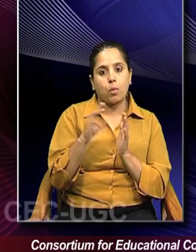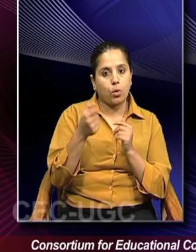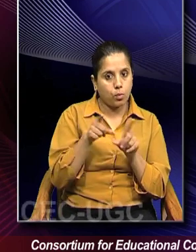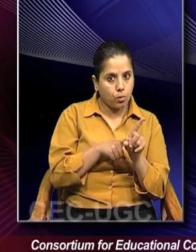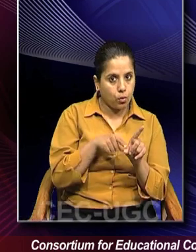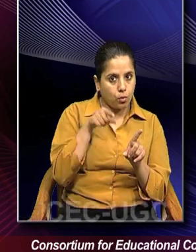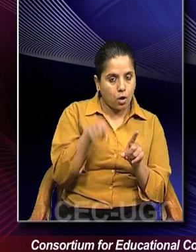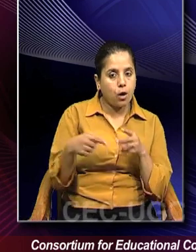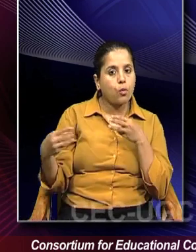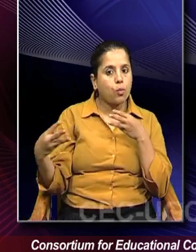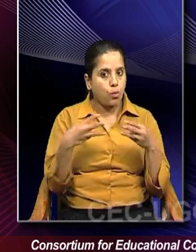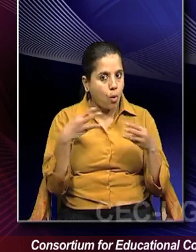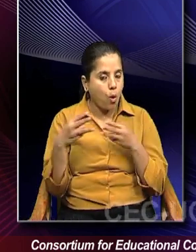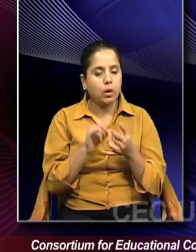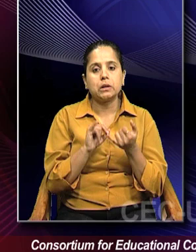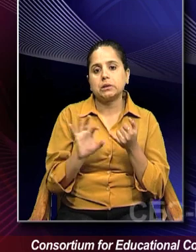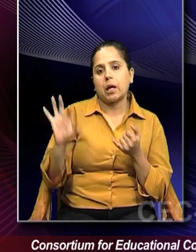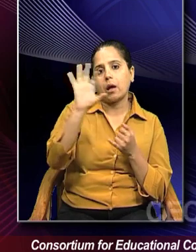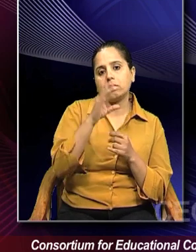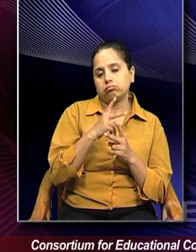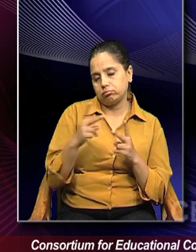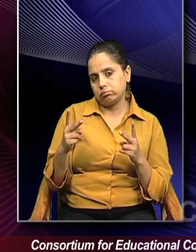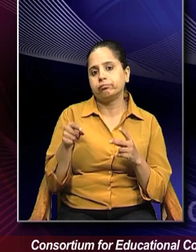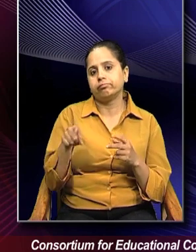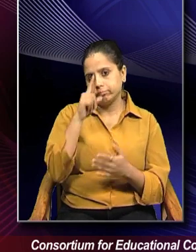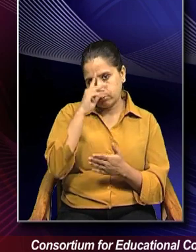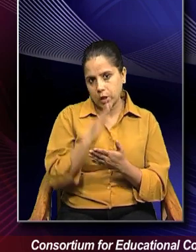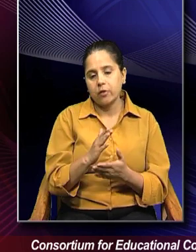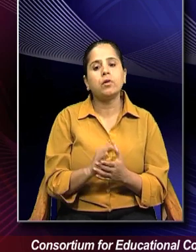of war by states.